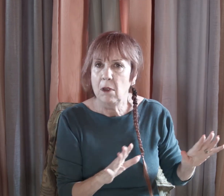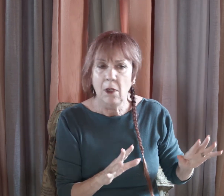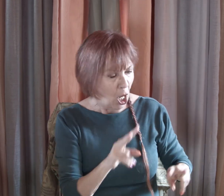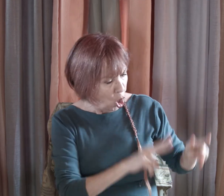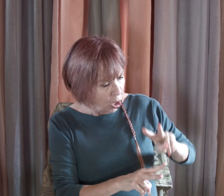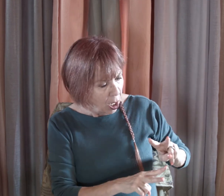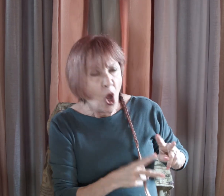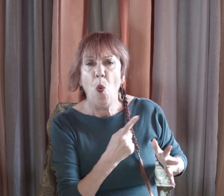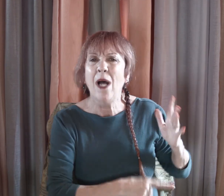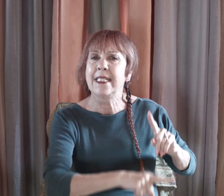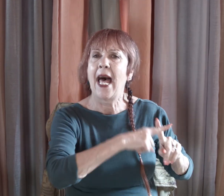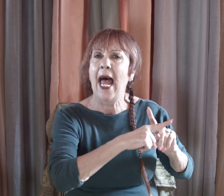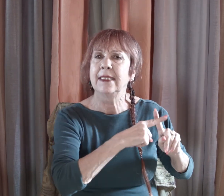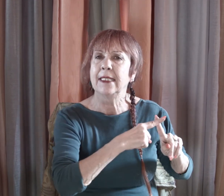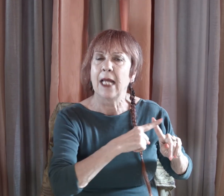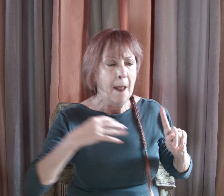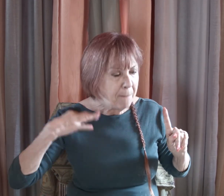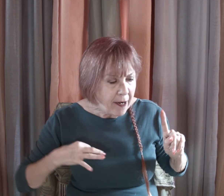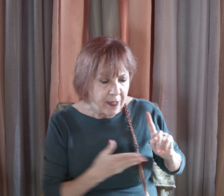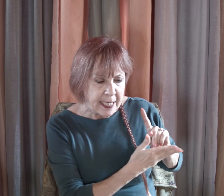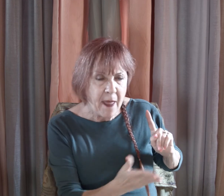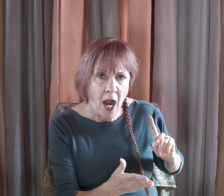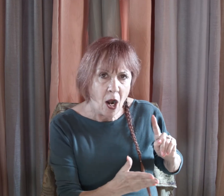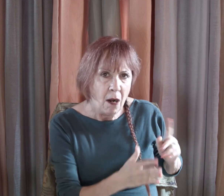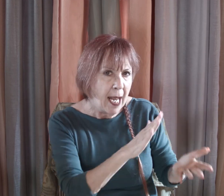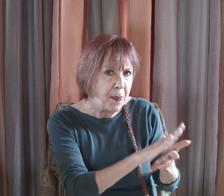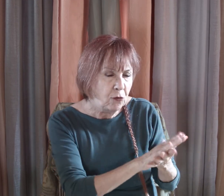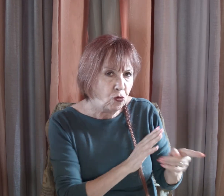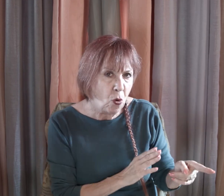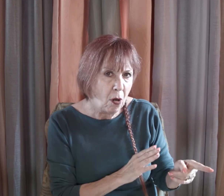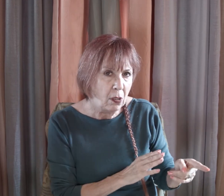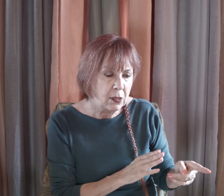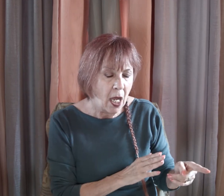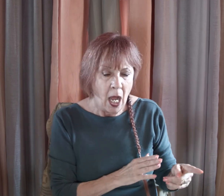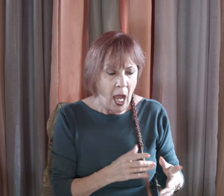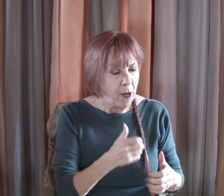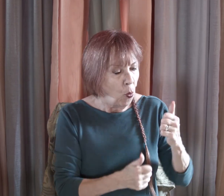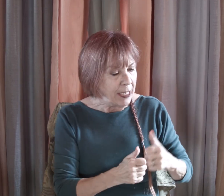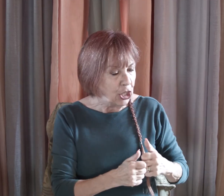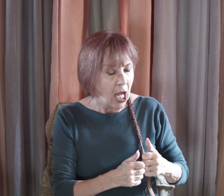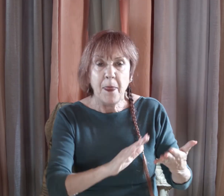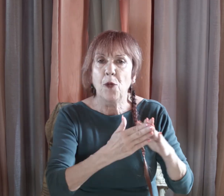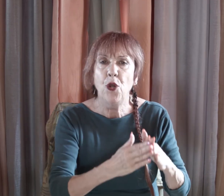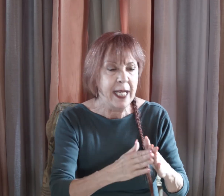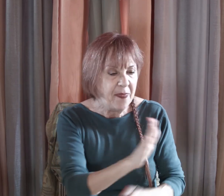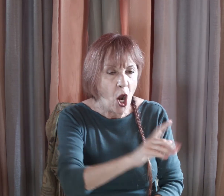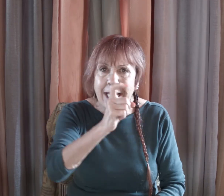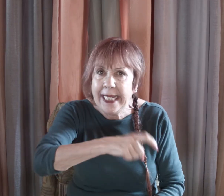what the assets are in that community. And what assets are at schools, and what assets and what needs are there in the community, and